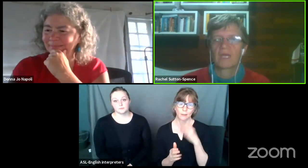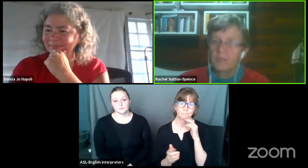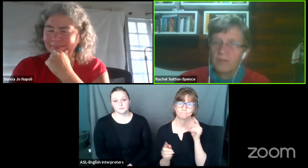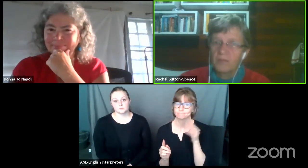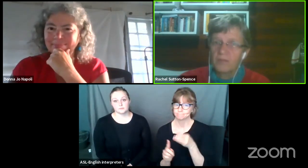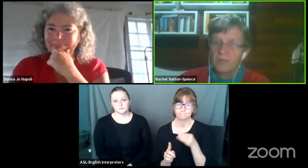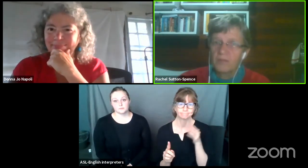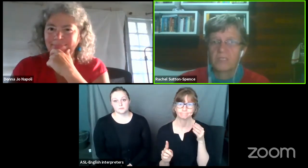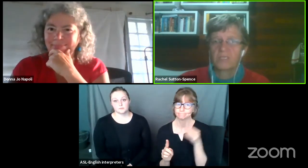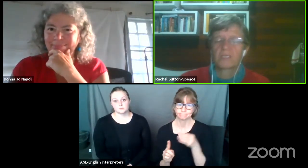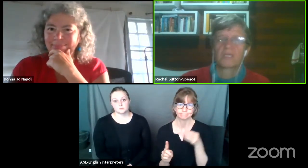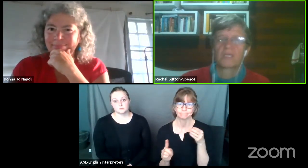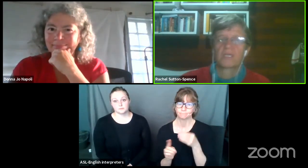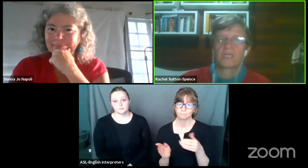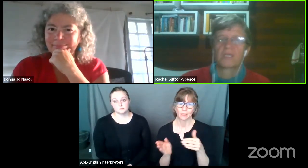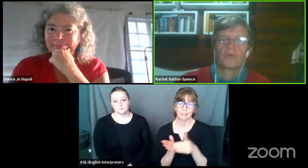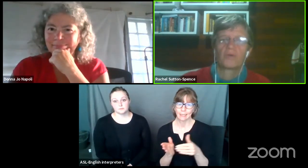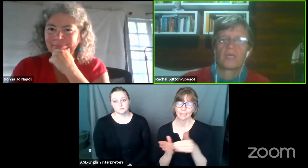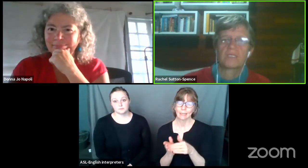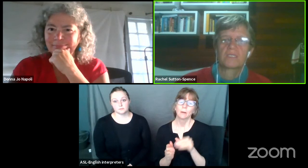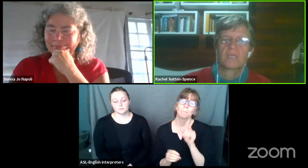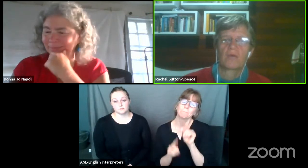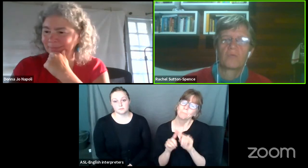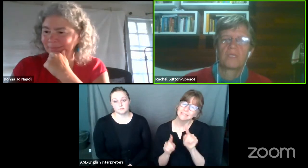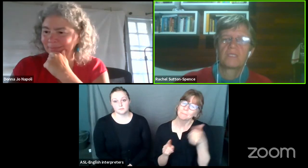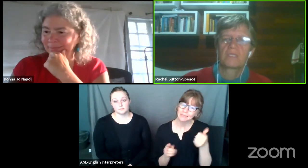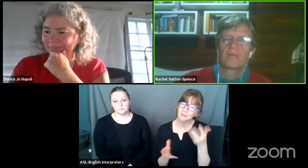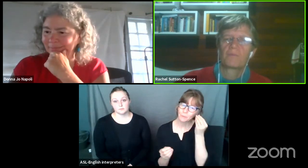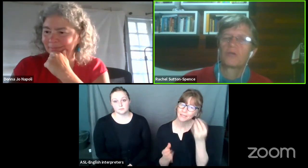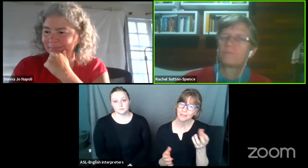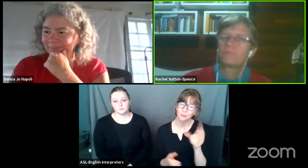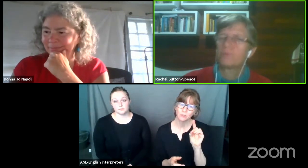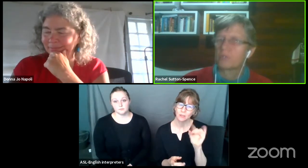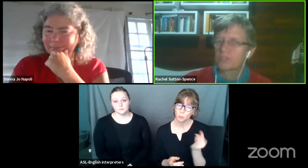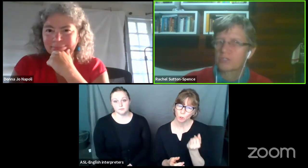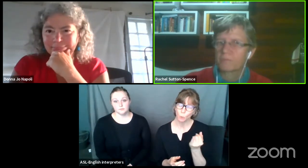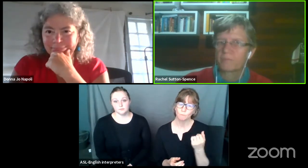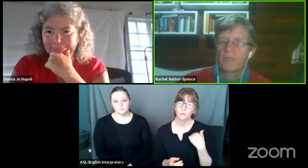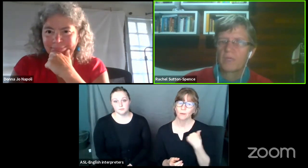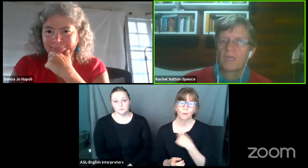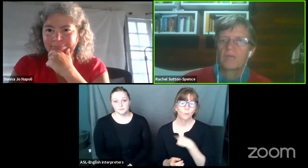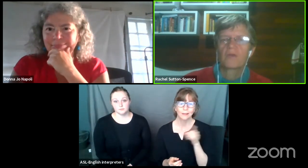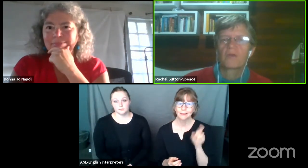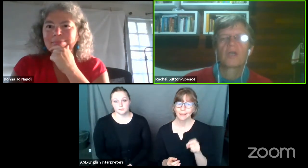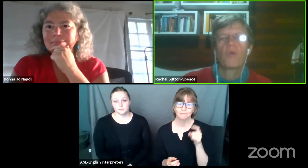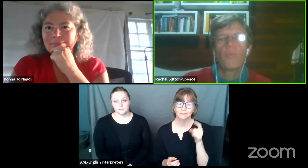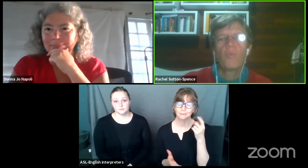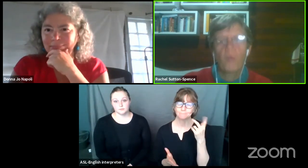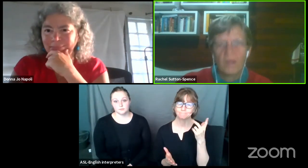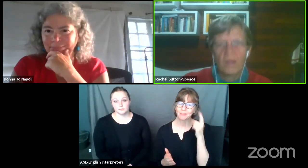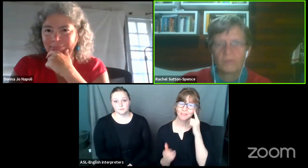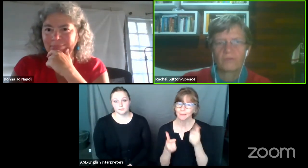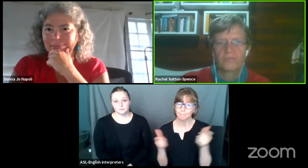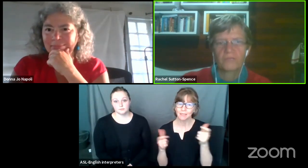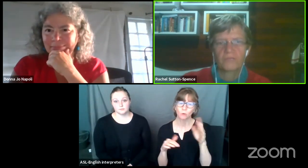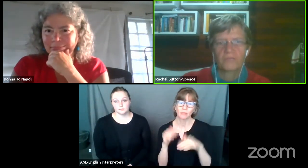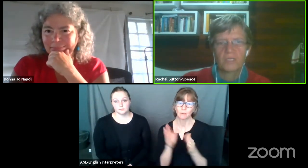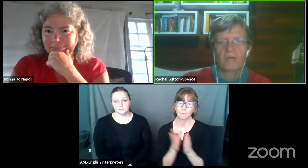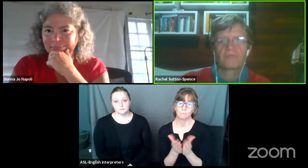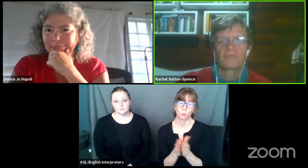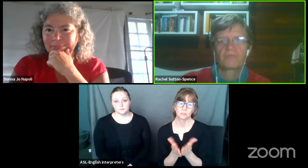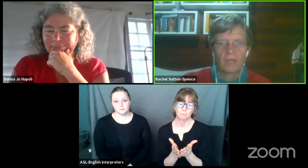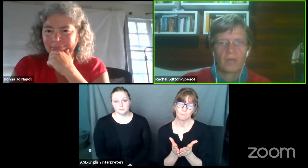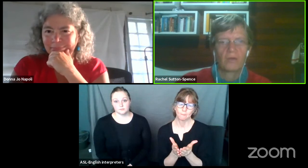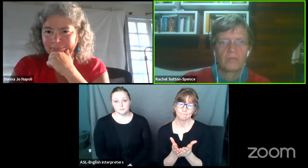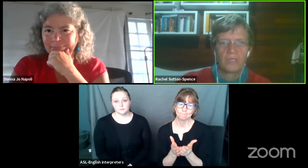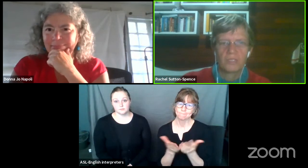But the other thing I'd like to say, Donna Jo, is that we need to get beyond books. There is a wealth of